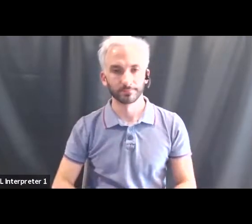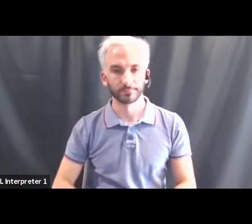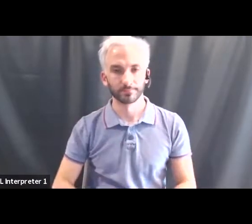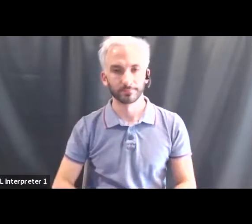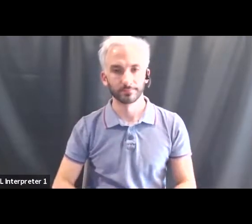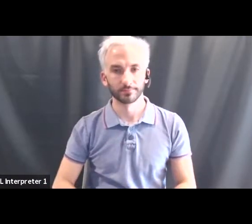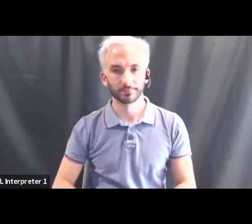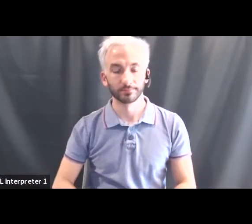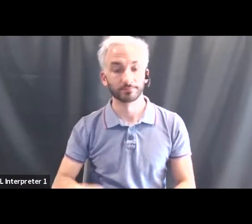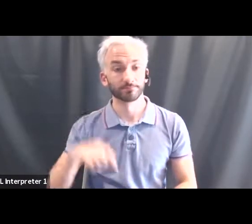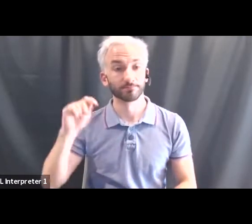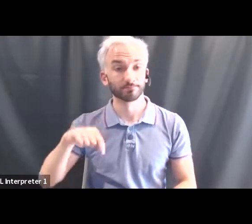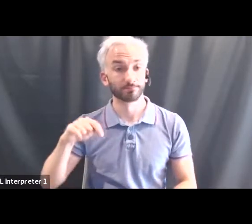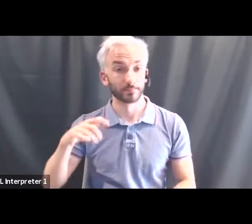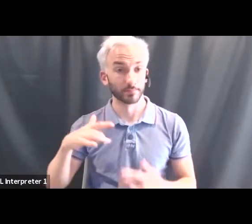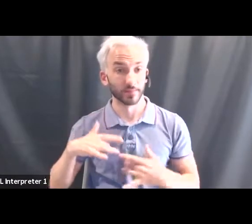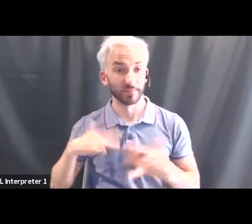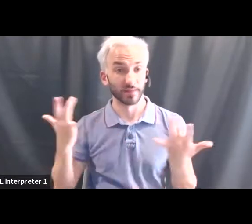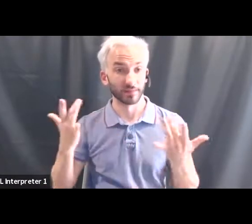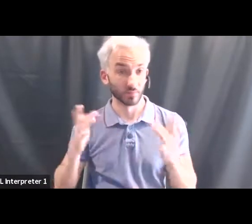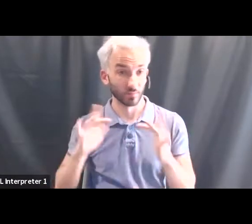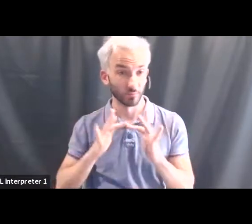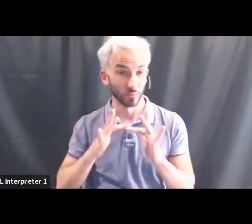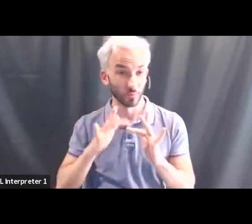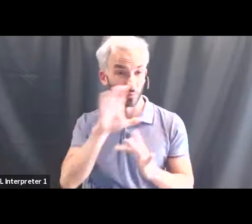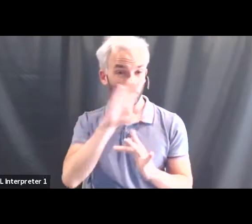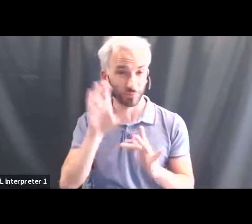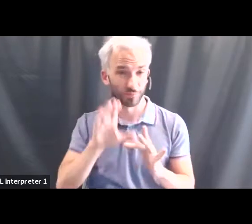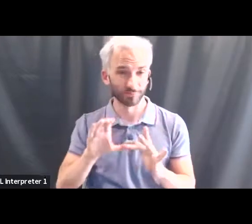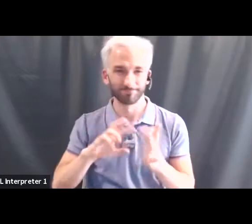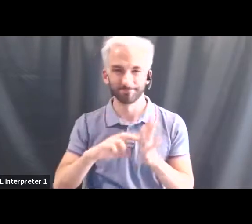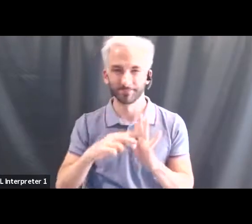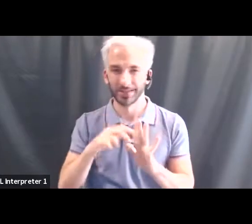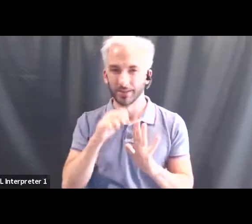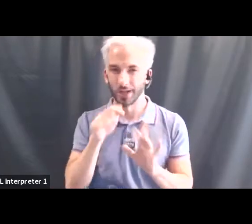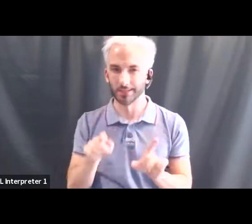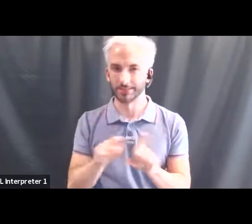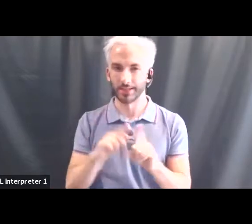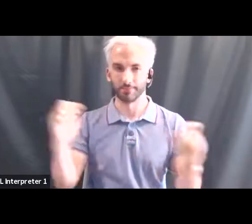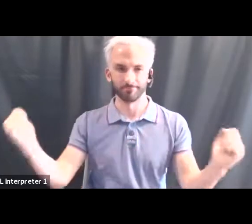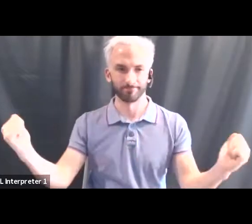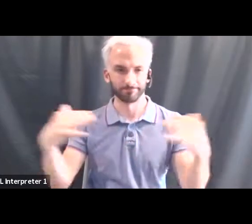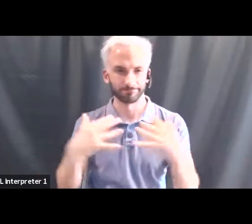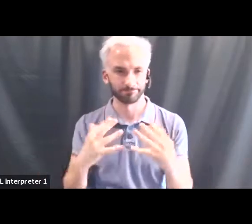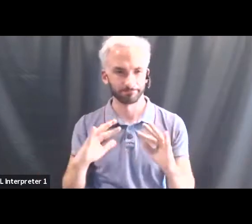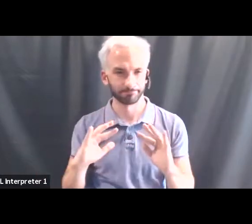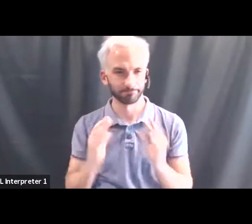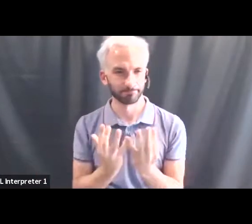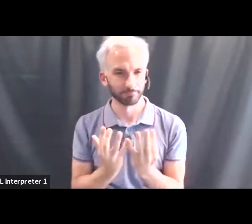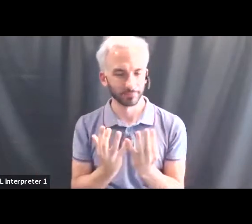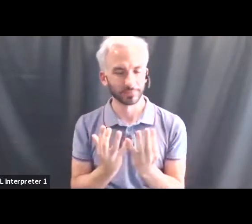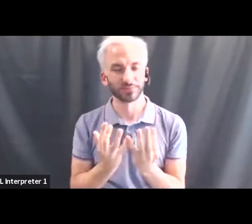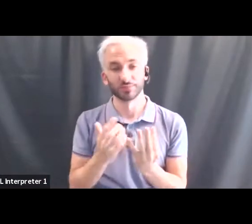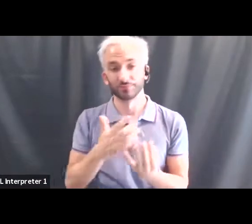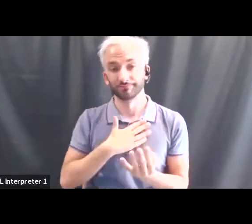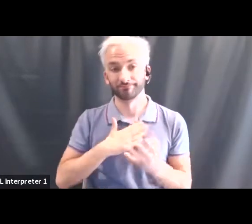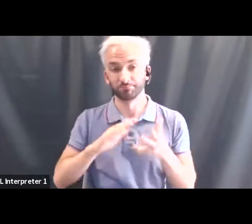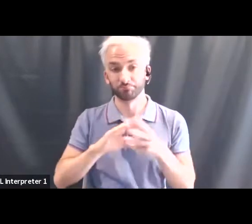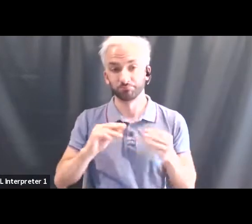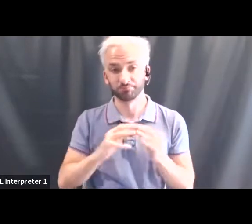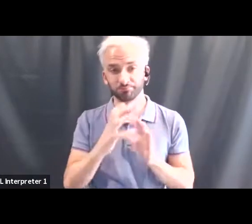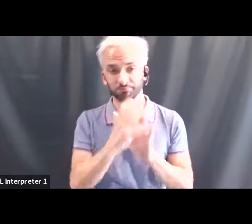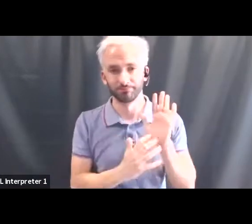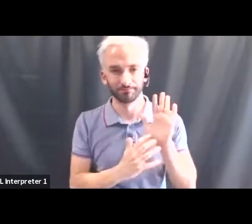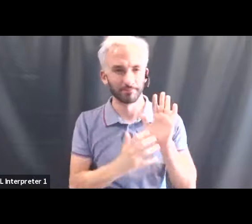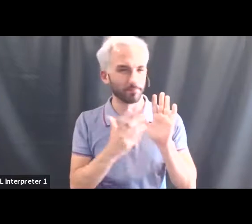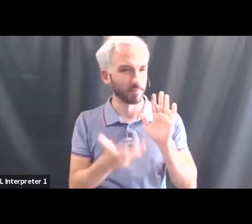As this event is virtual, we are not all gathered in the same space. I recognize that this land acknowledgement might not be for